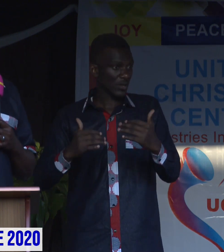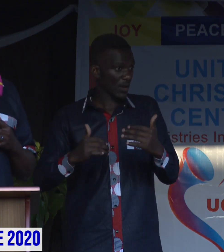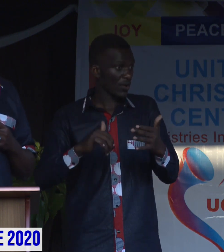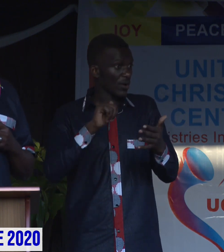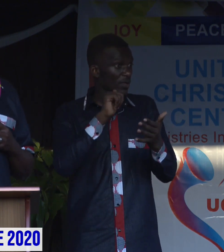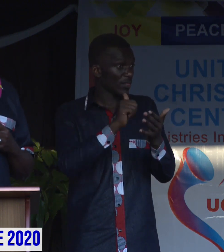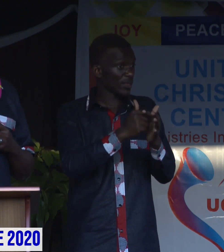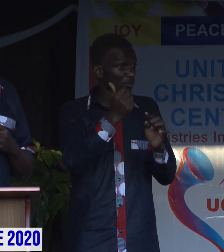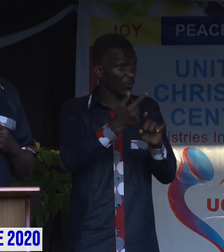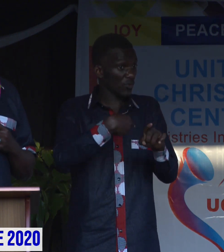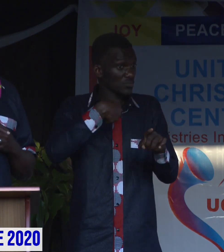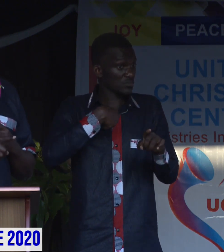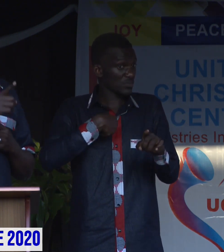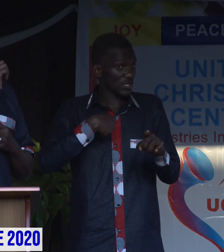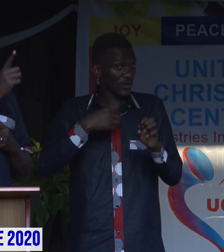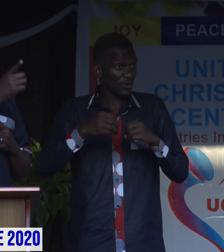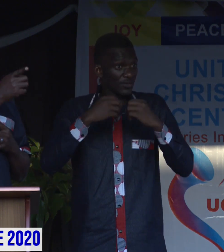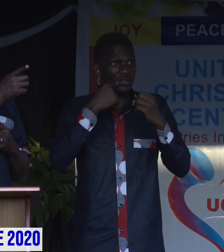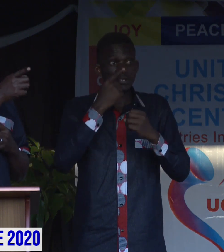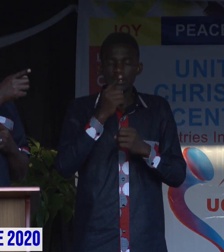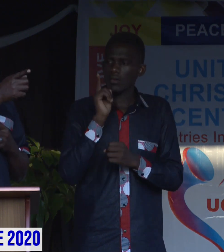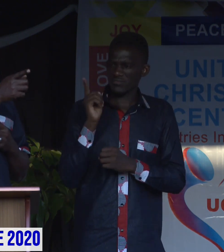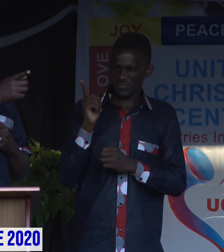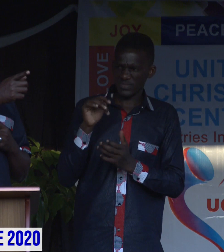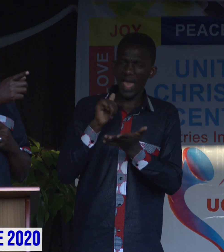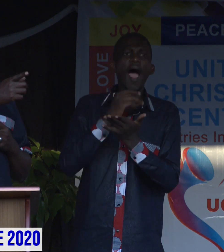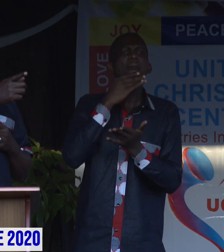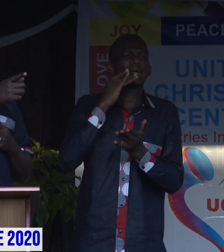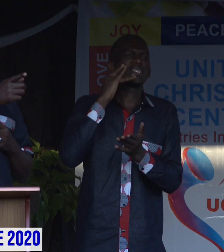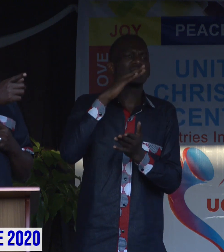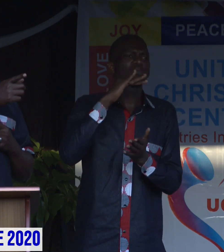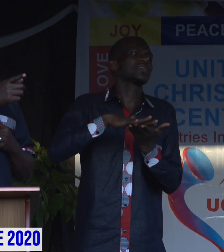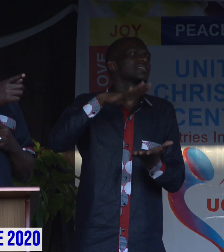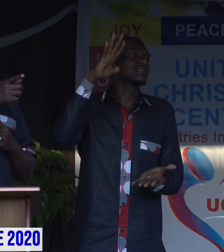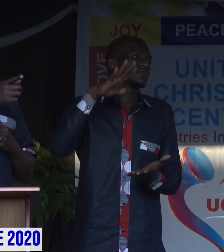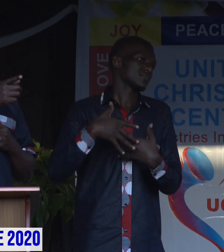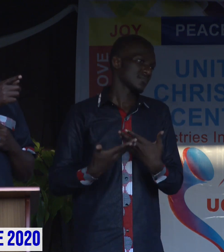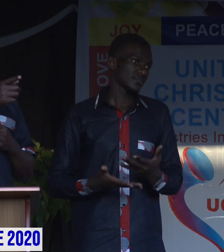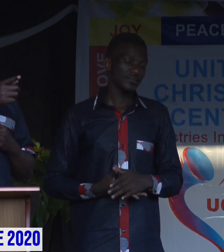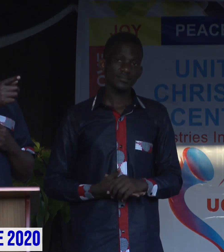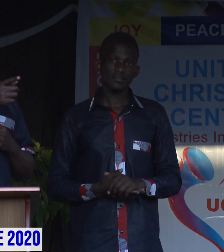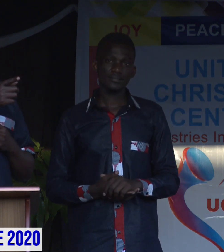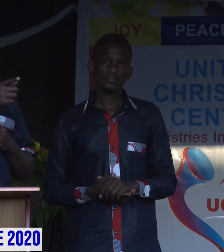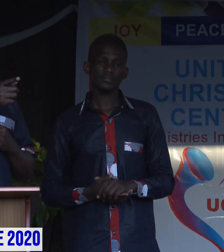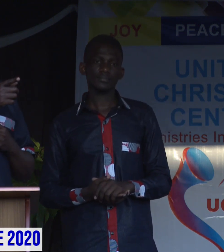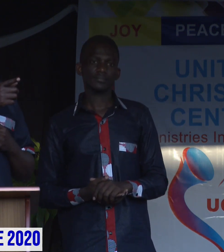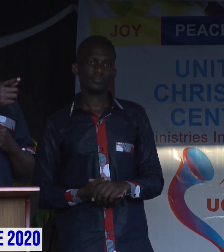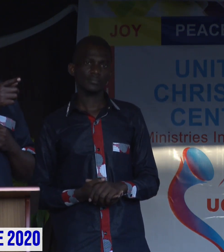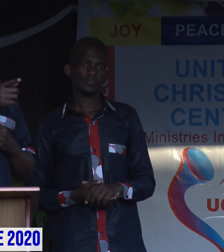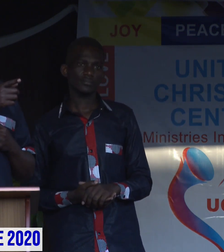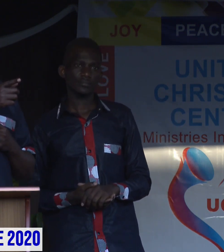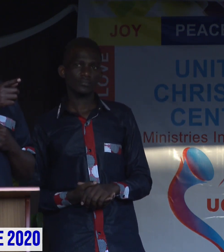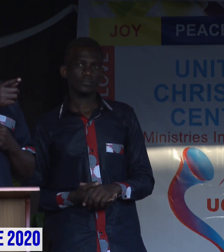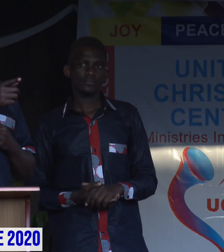ekifuluma muze kati ekigenda okuleetera okugamba omusajja oyo ayogera nnyo. What is going to come out of me is going to make you say, this man speaks